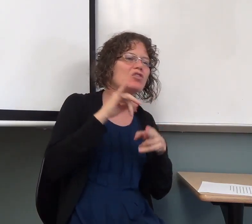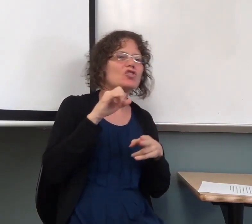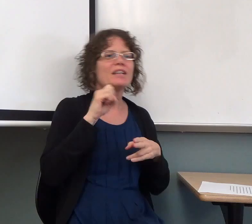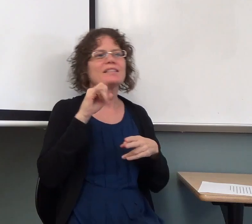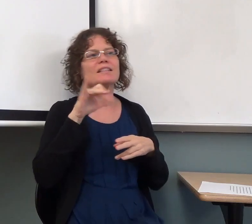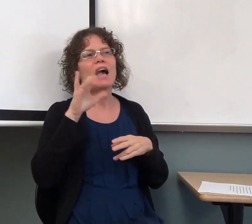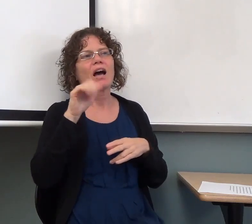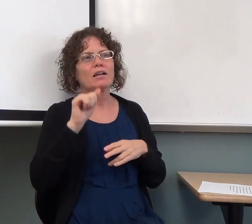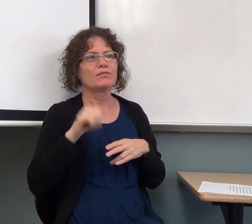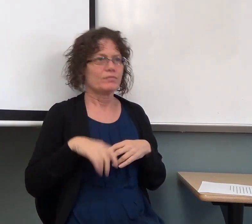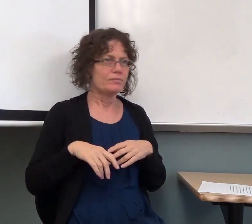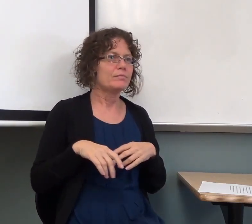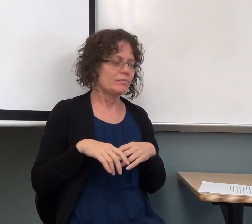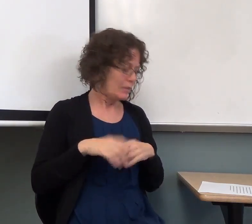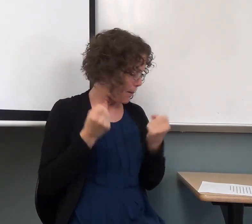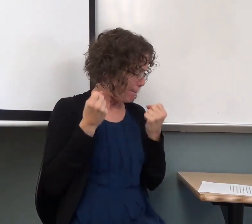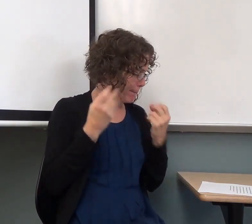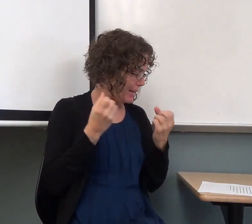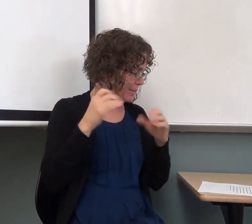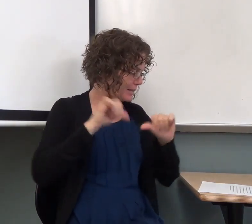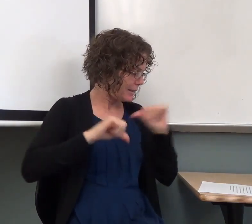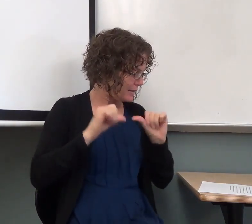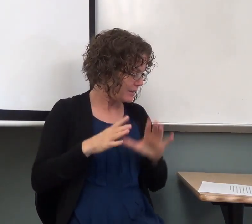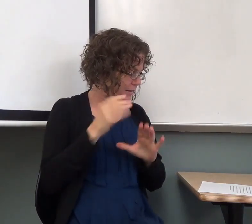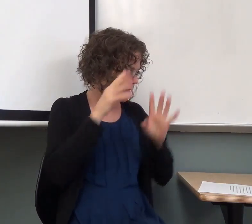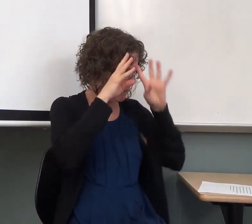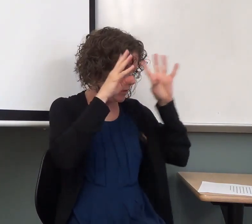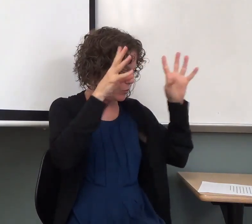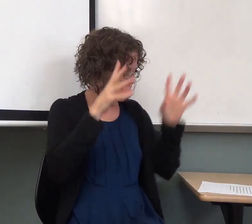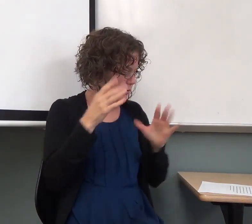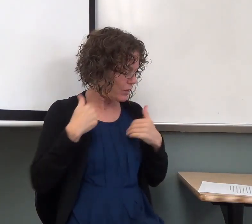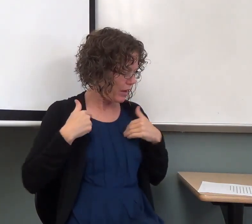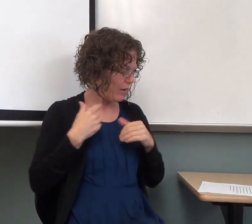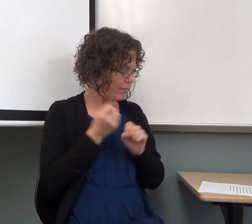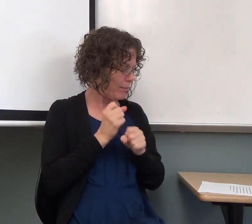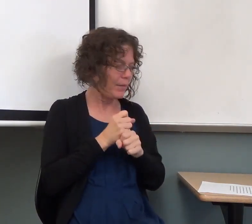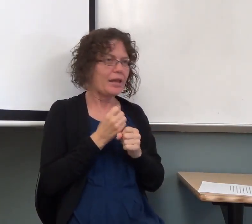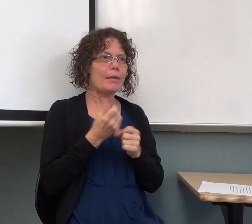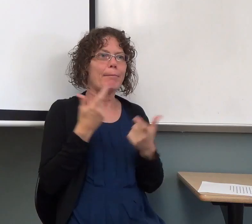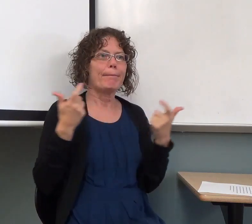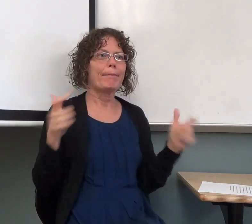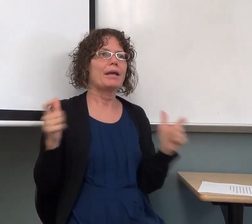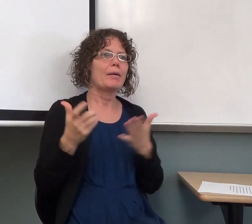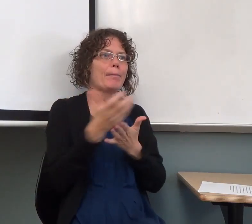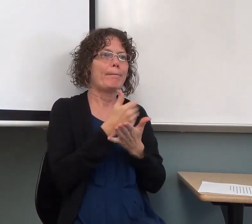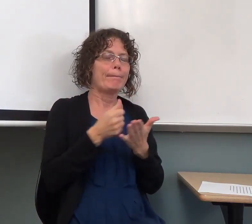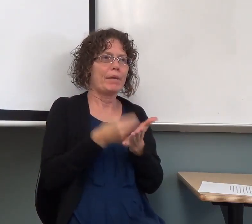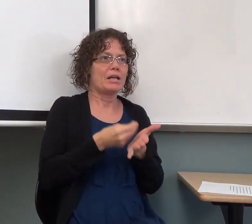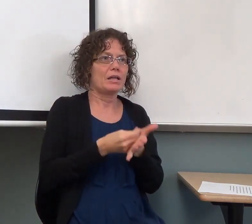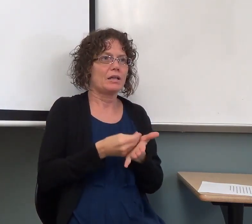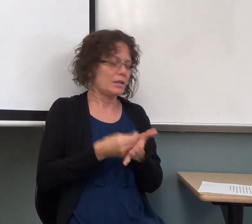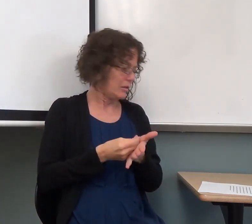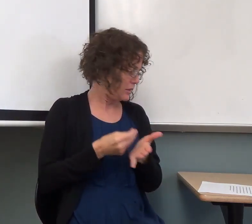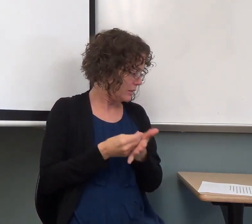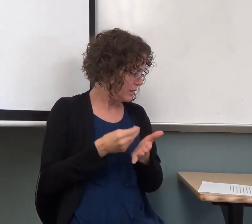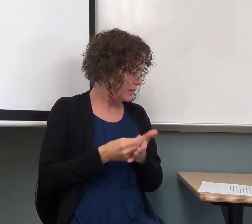thanks Jessica. Many scientists and inventors have made big money. Good. Scientists and inventors? Oh, nice.